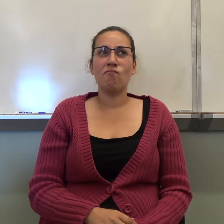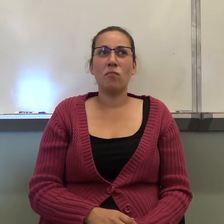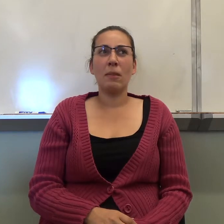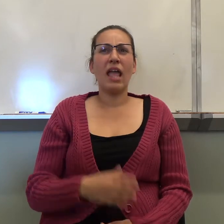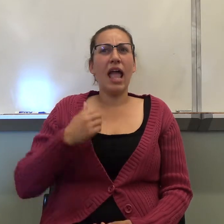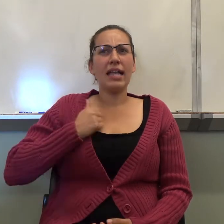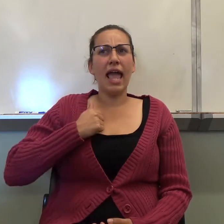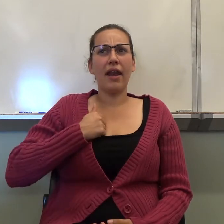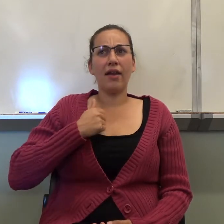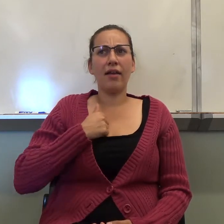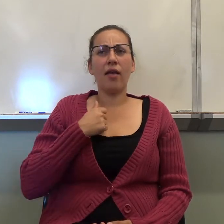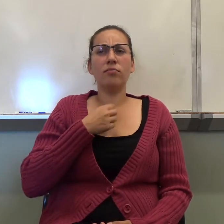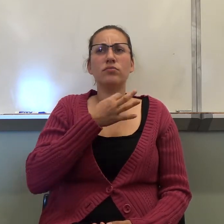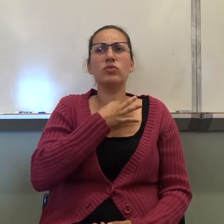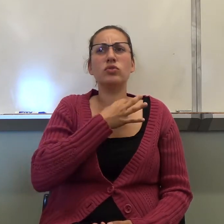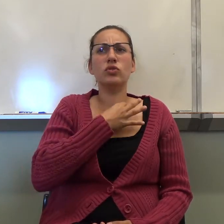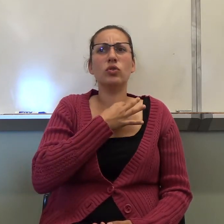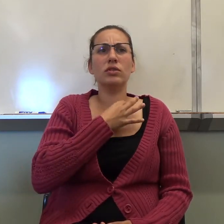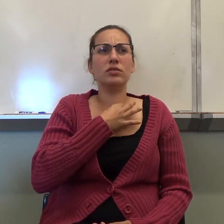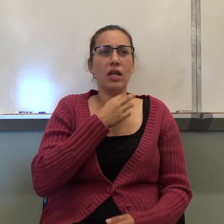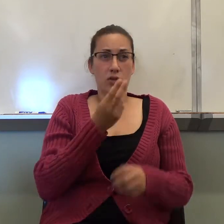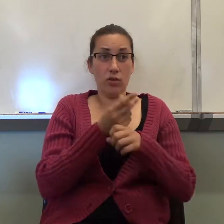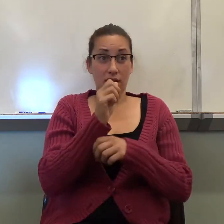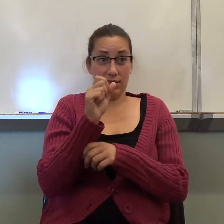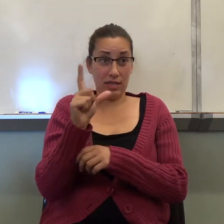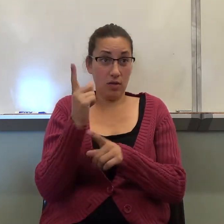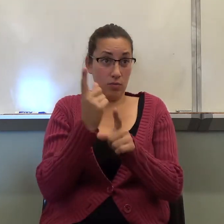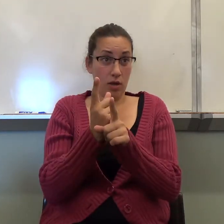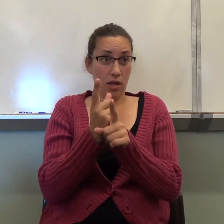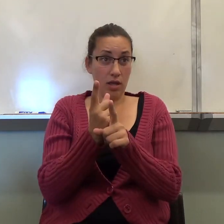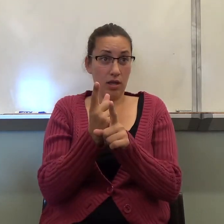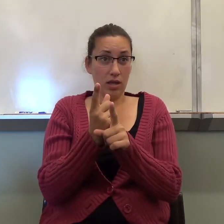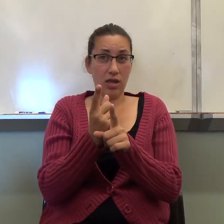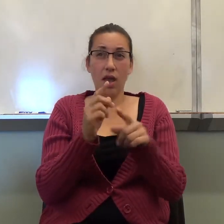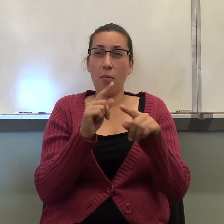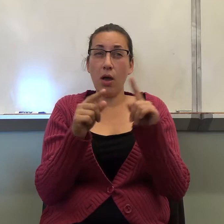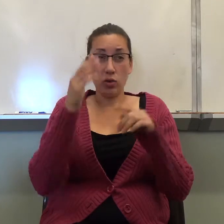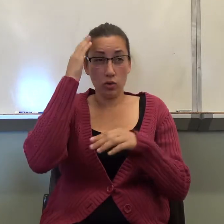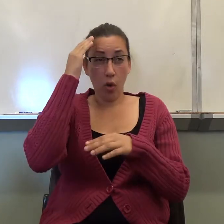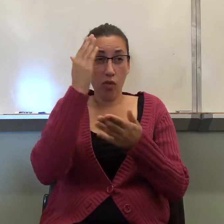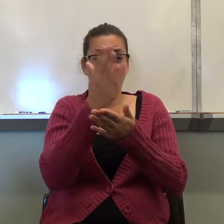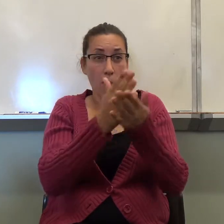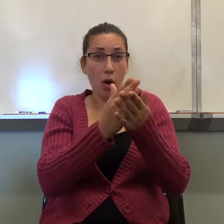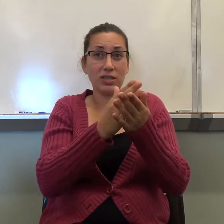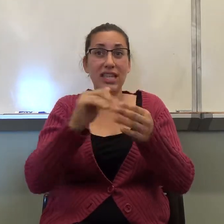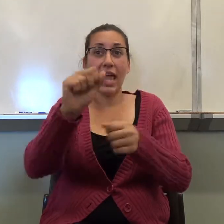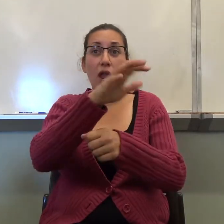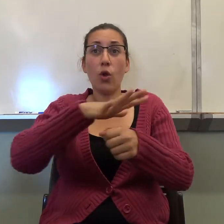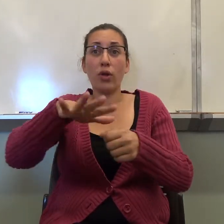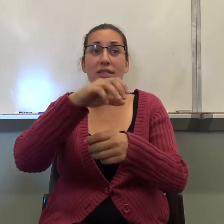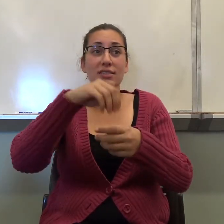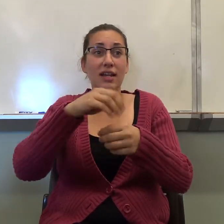For example, suppose we have 3x squared plus 5x squared. Those are called like